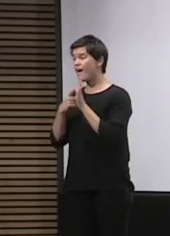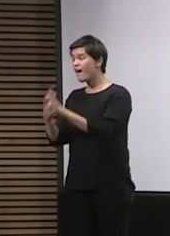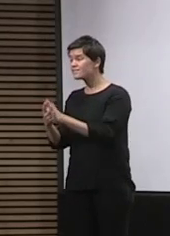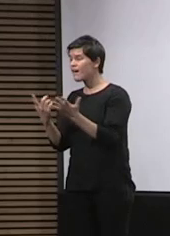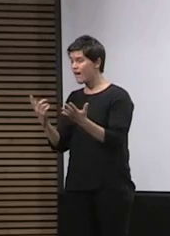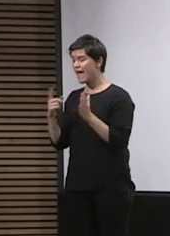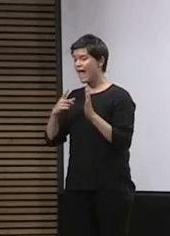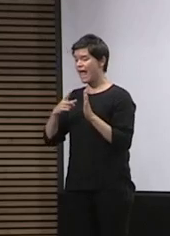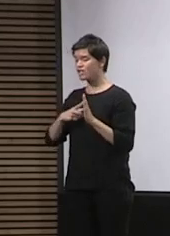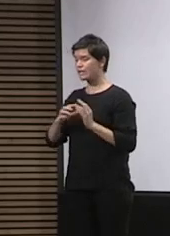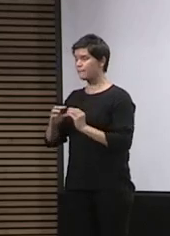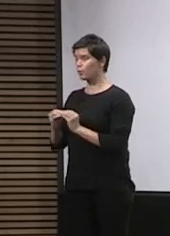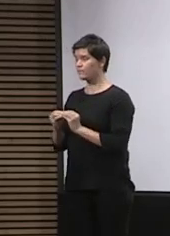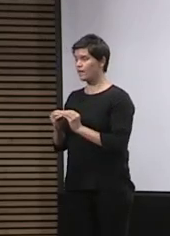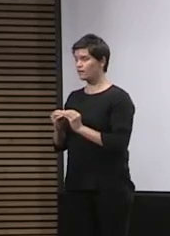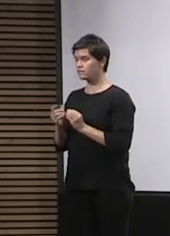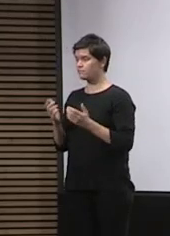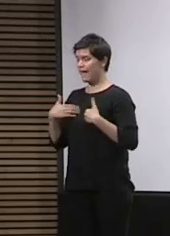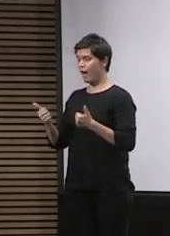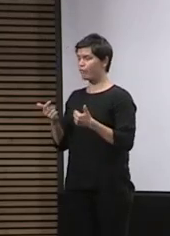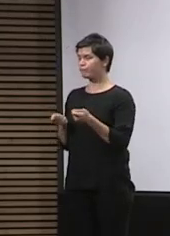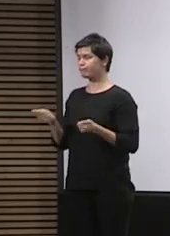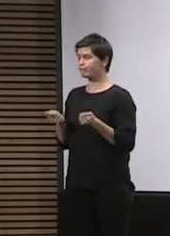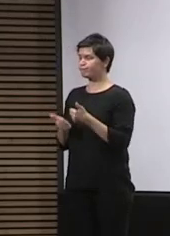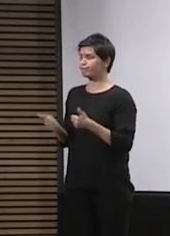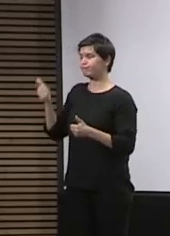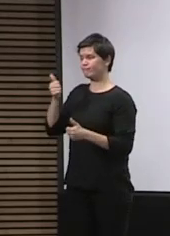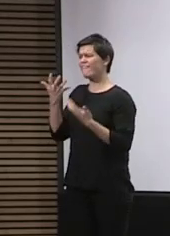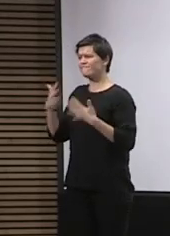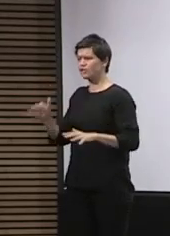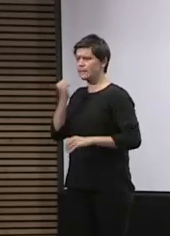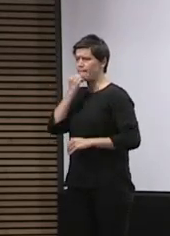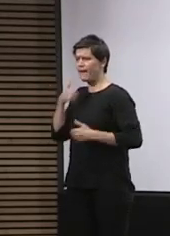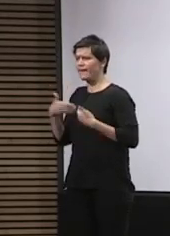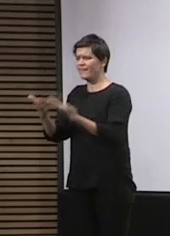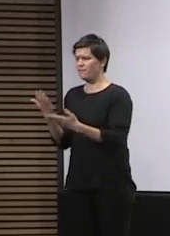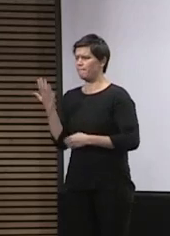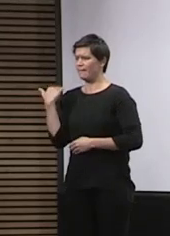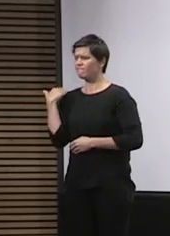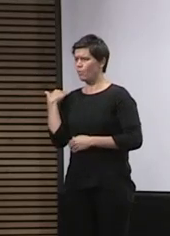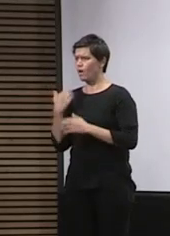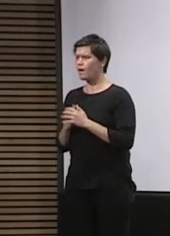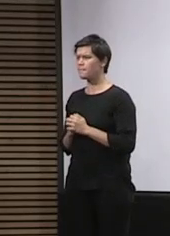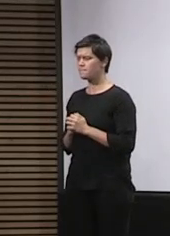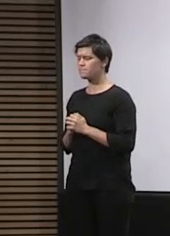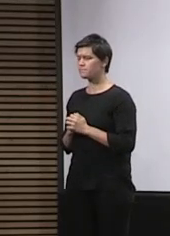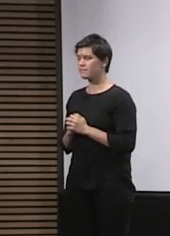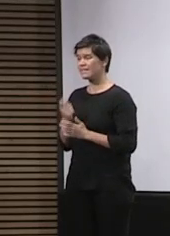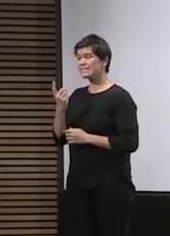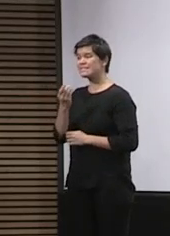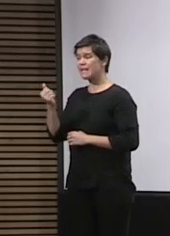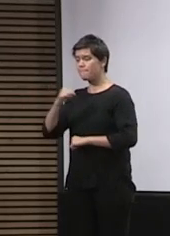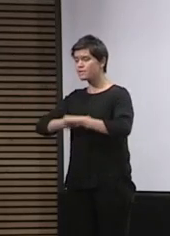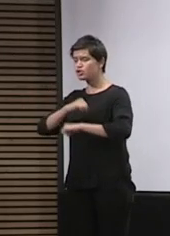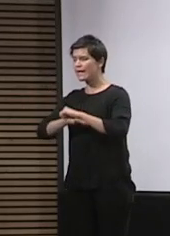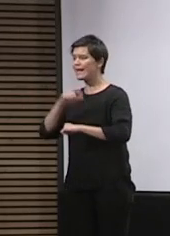We know how many we've got. We've got the ability to flex up by repurposing some machines, but